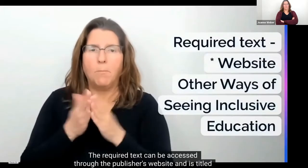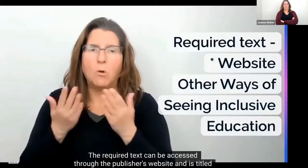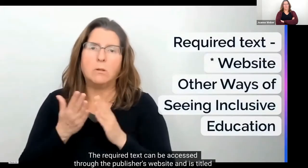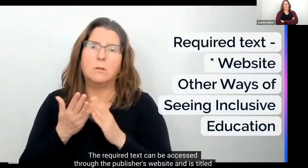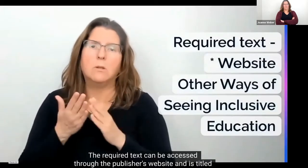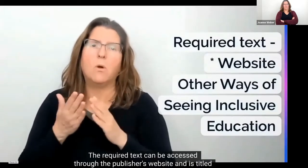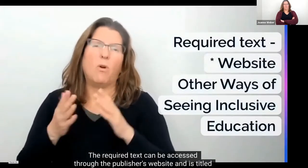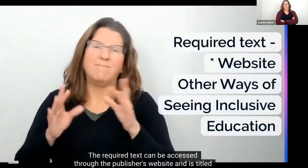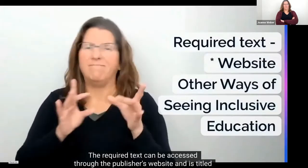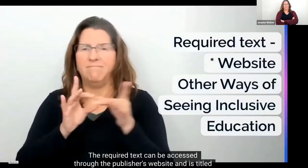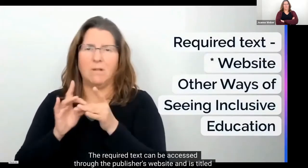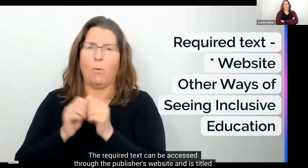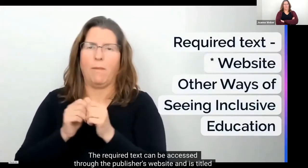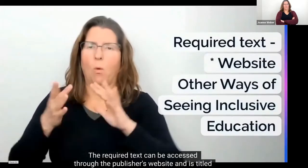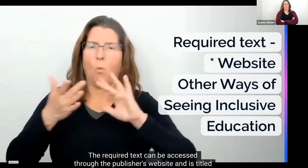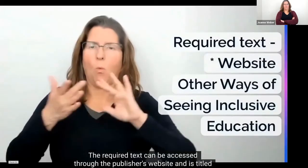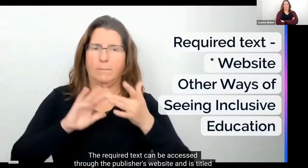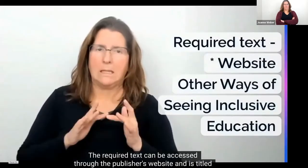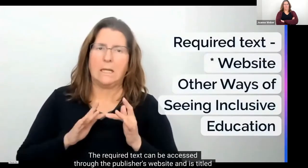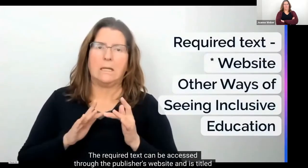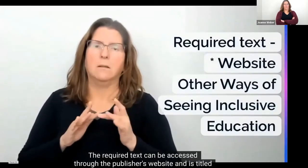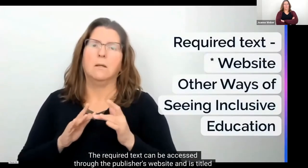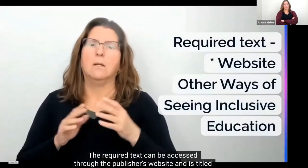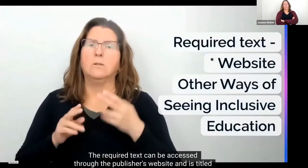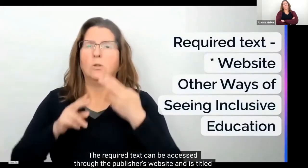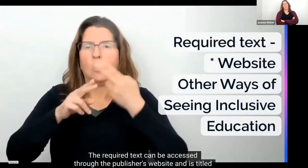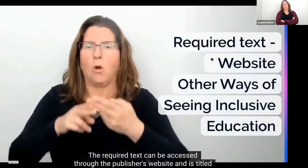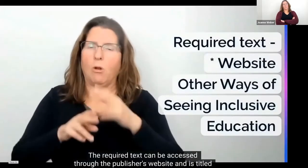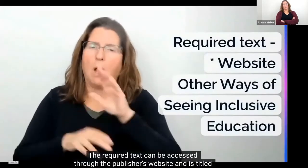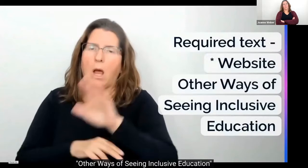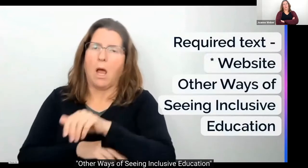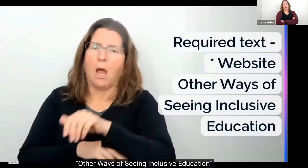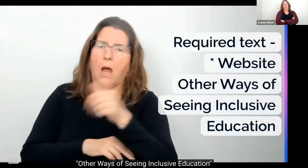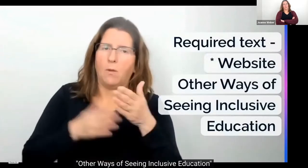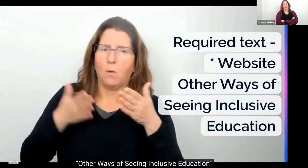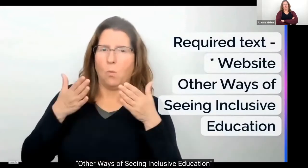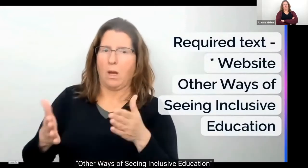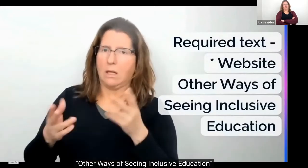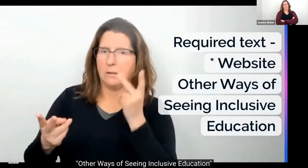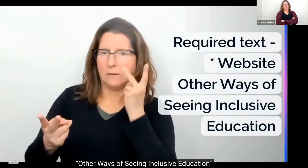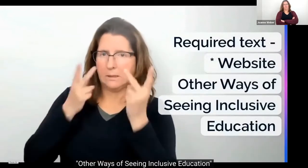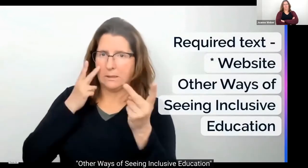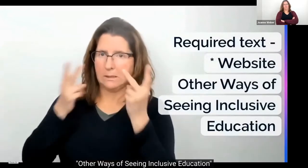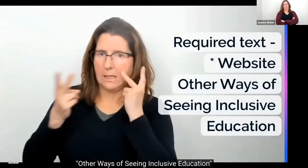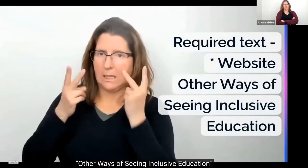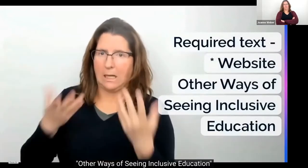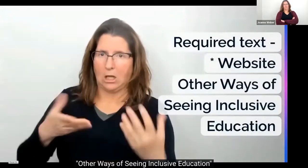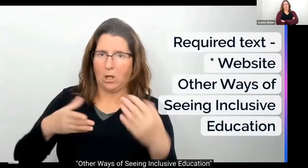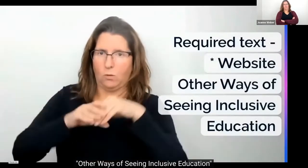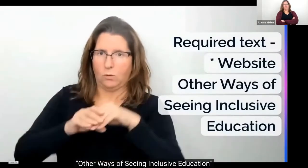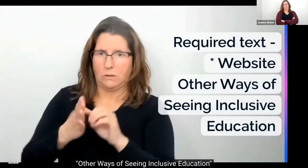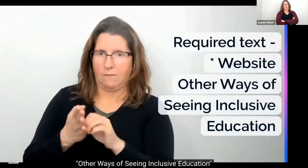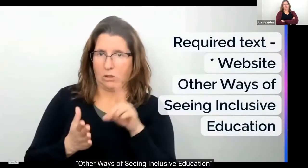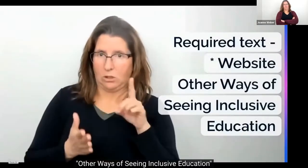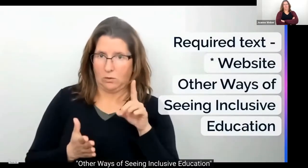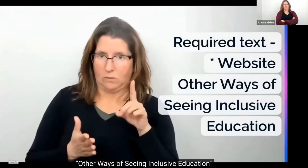The required text can be accessed through the publisher's website and is titled Other Ways of